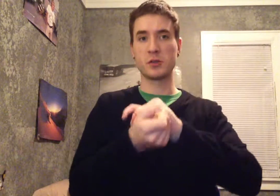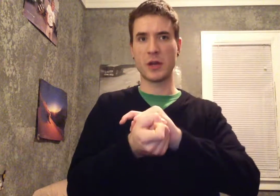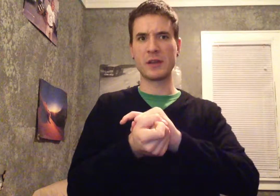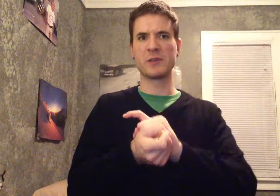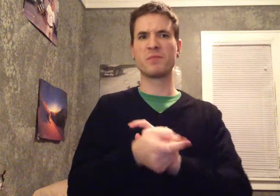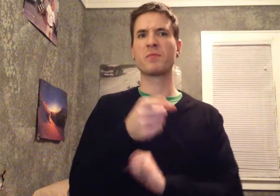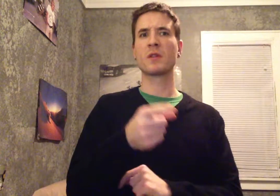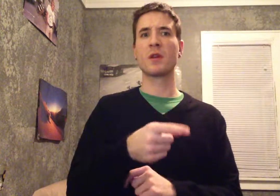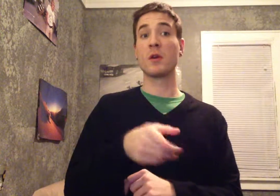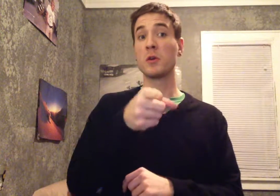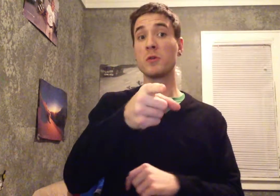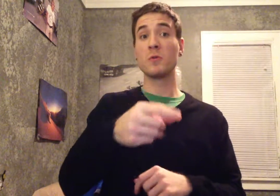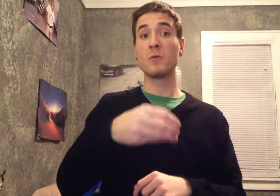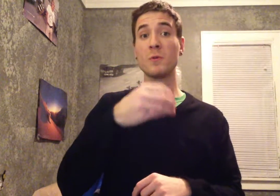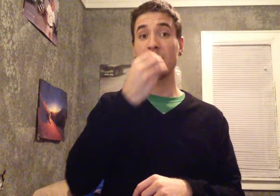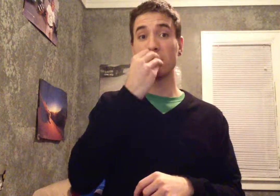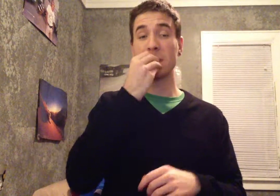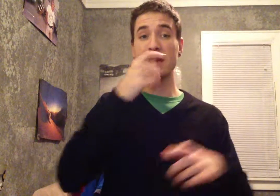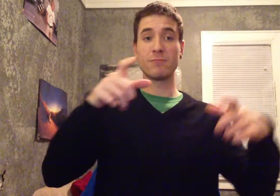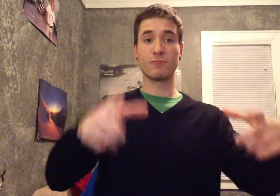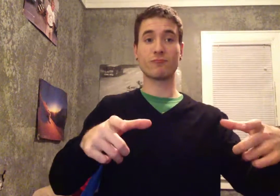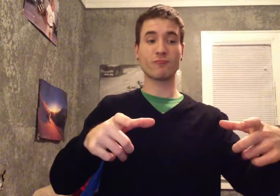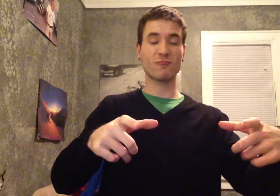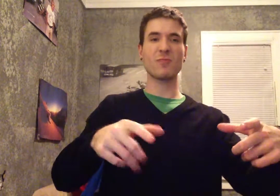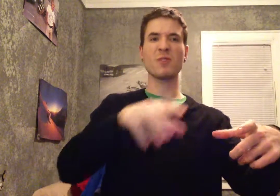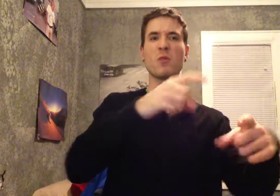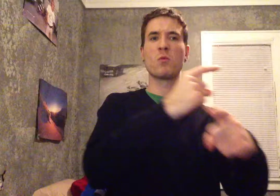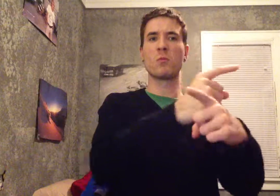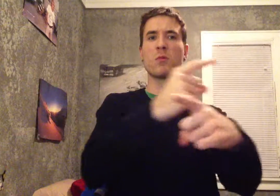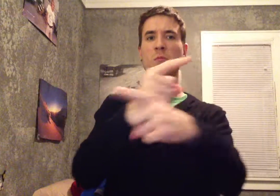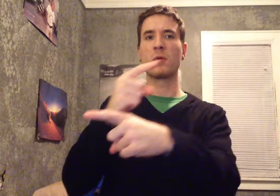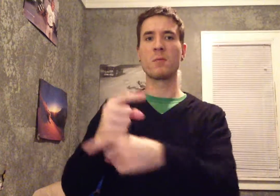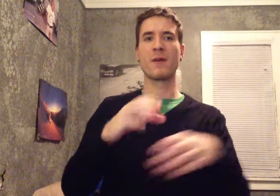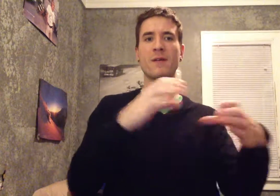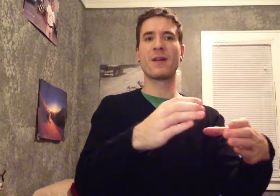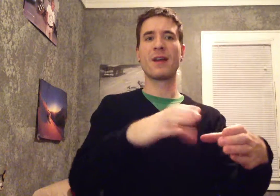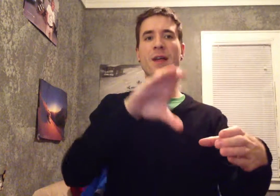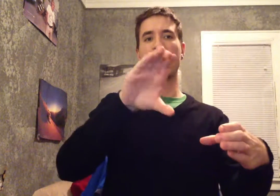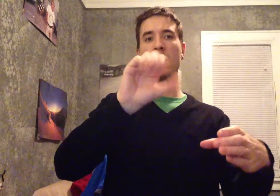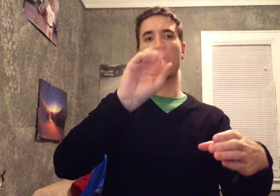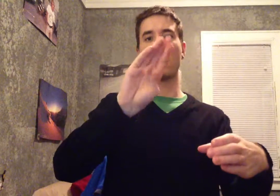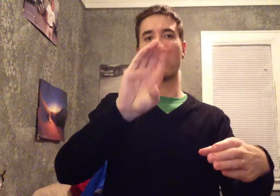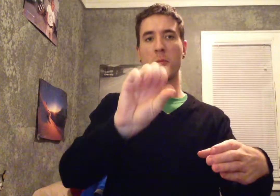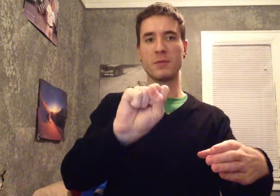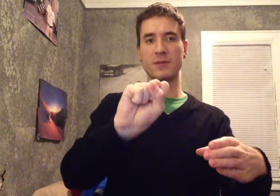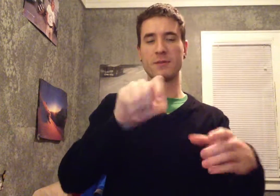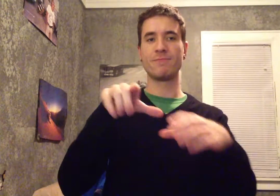also means exercising. It also means losing weight if you have excess body fat. It's the prescription for